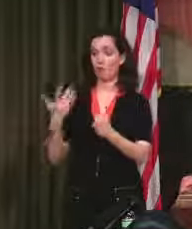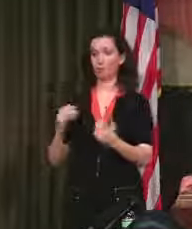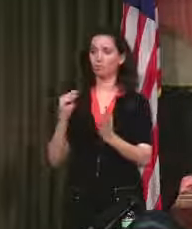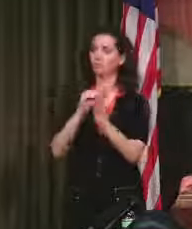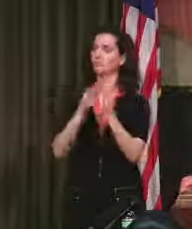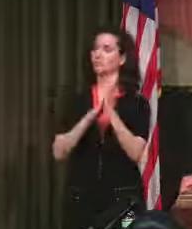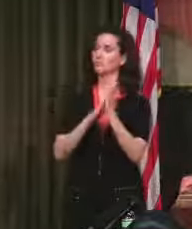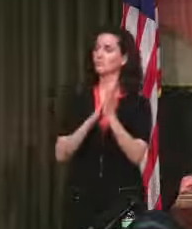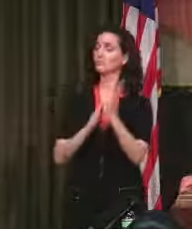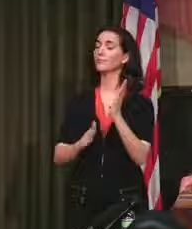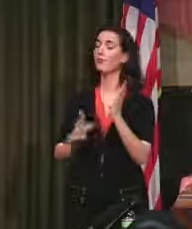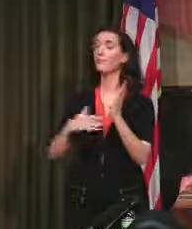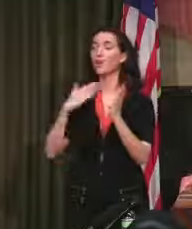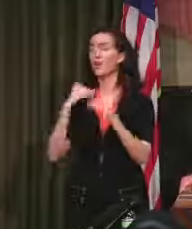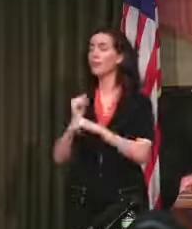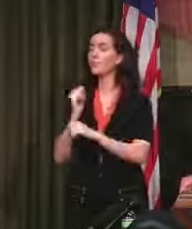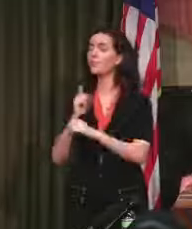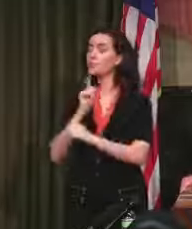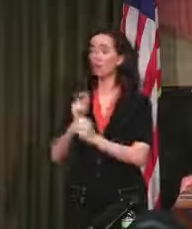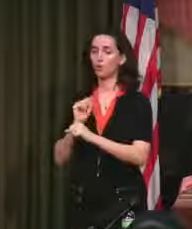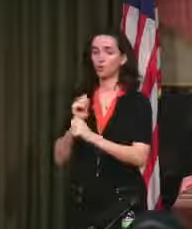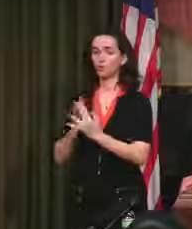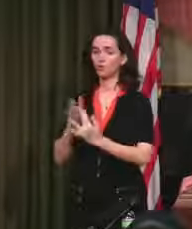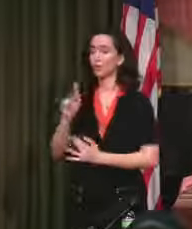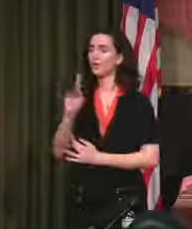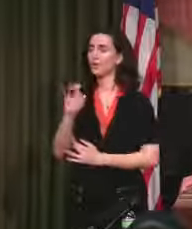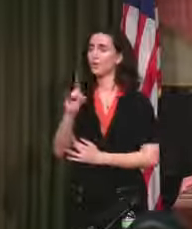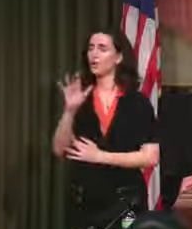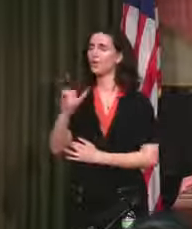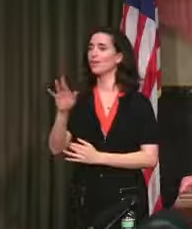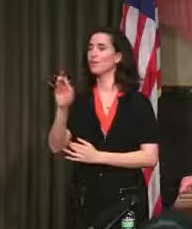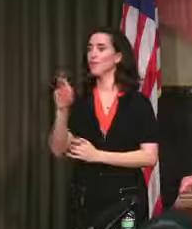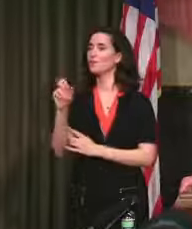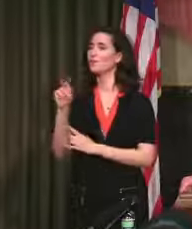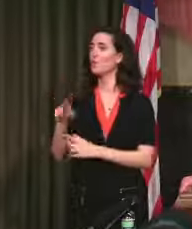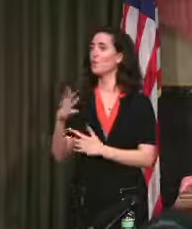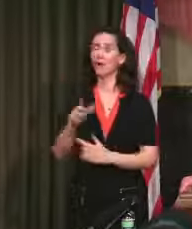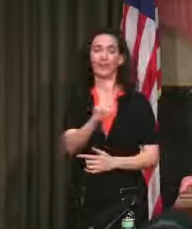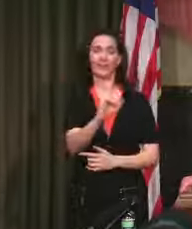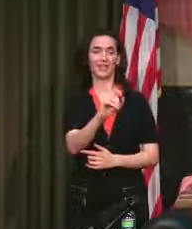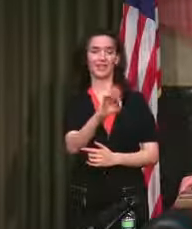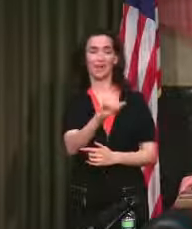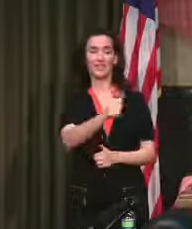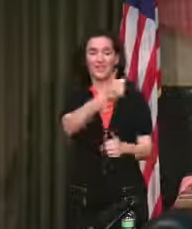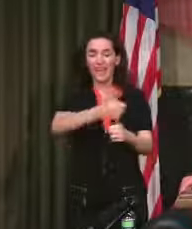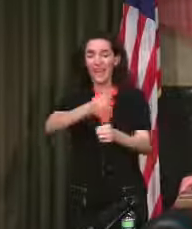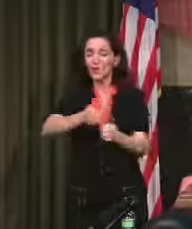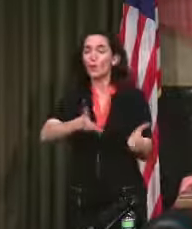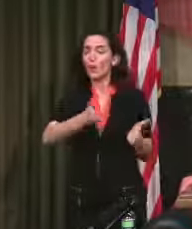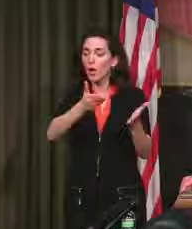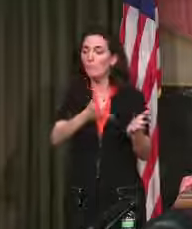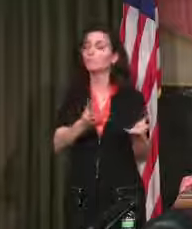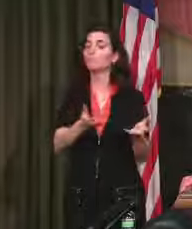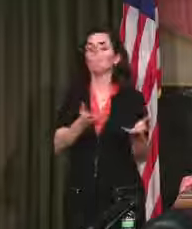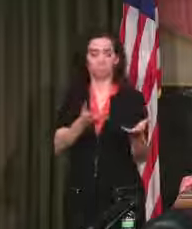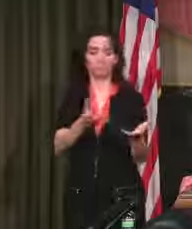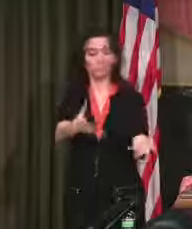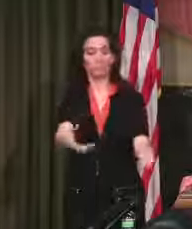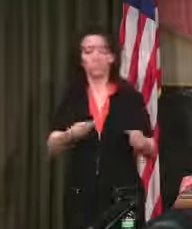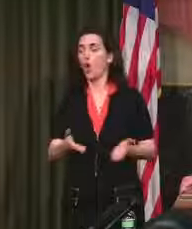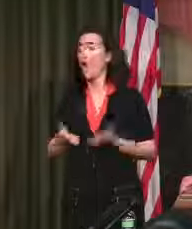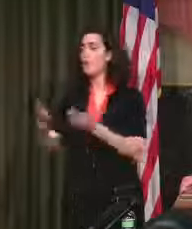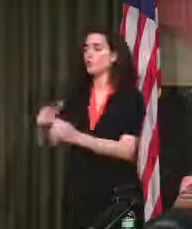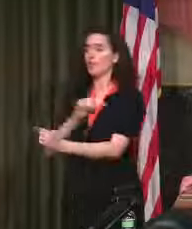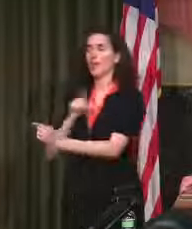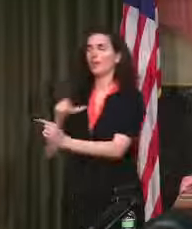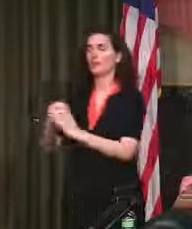made sure that working through Kimberly Robinson that every single recommendation of the task force was presented to the legislature in a bill filed